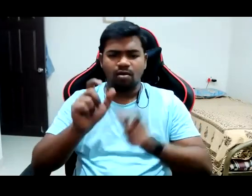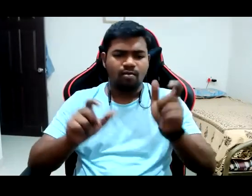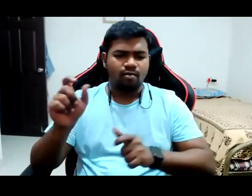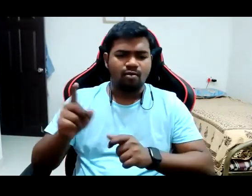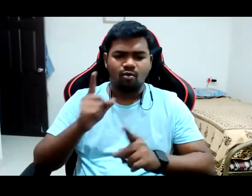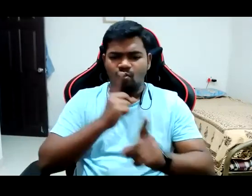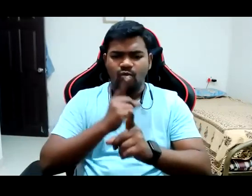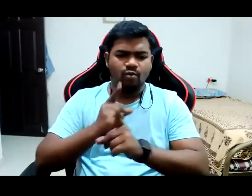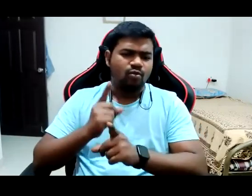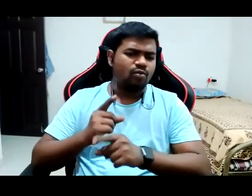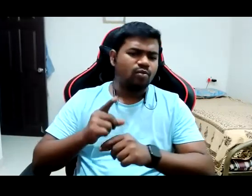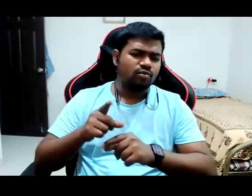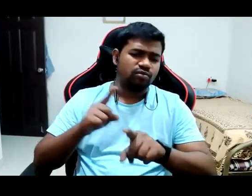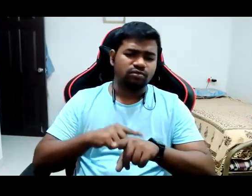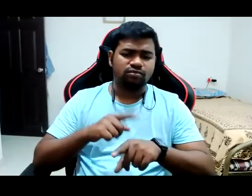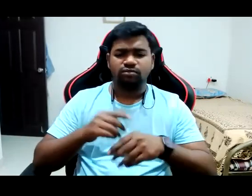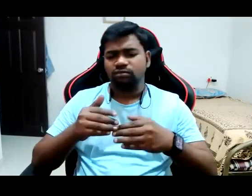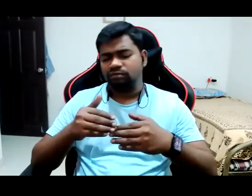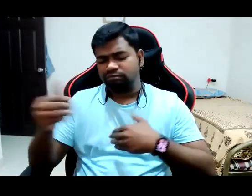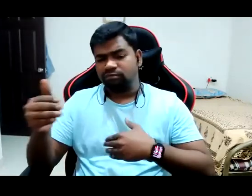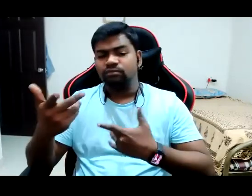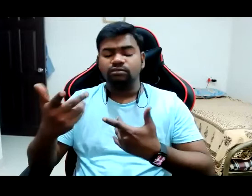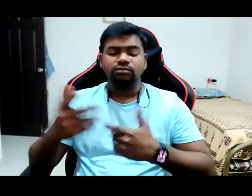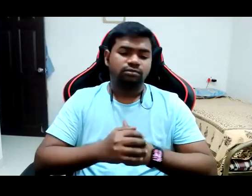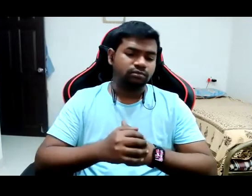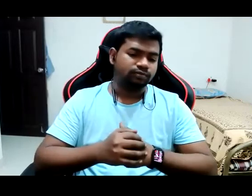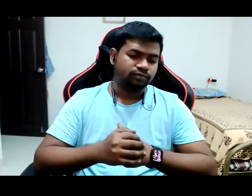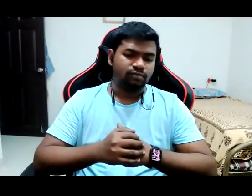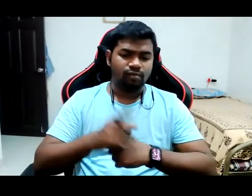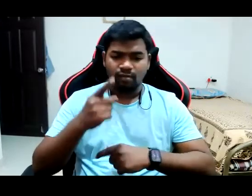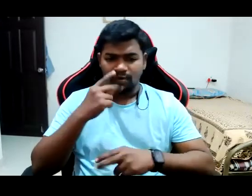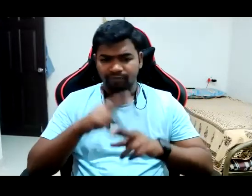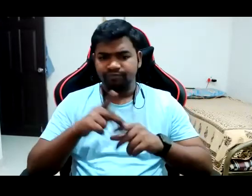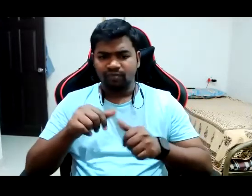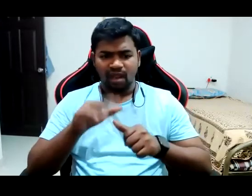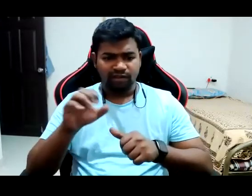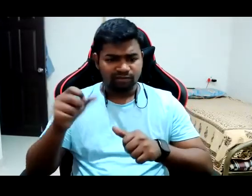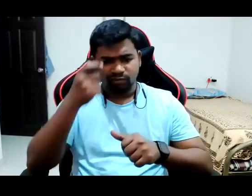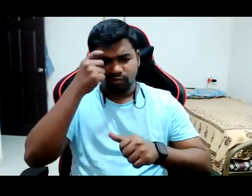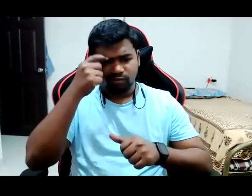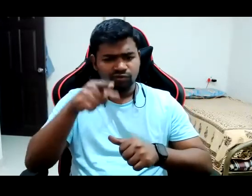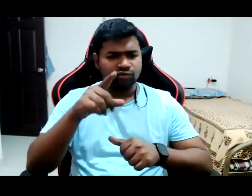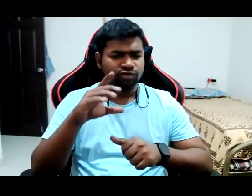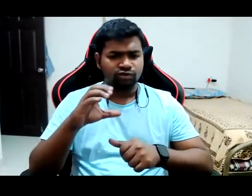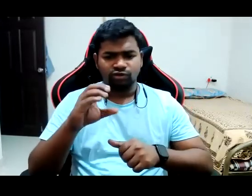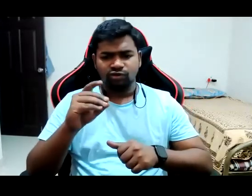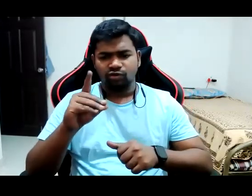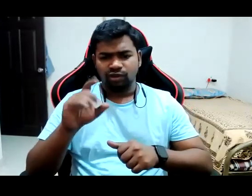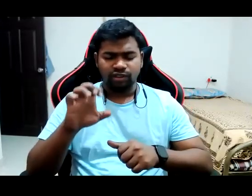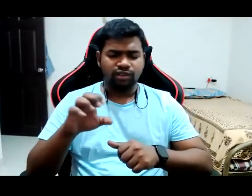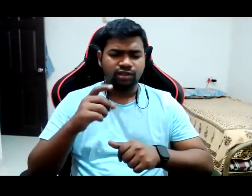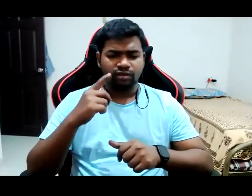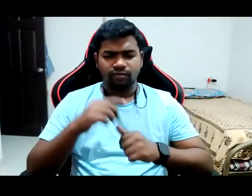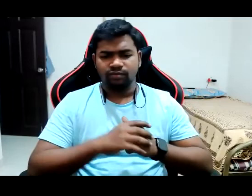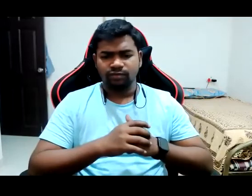one-on-one. That's kind of like another way. So please, if you face accessibility issues on Discord or in another ways, right?